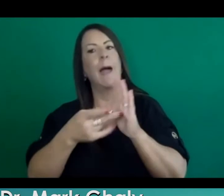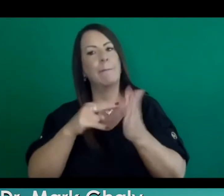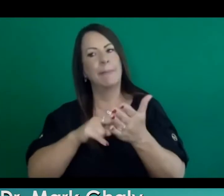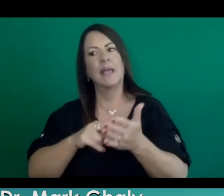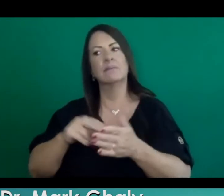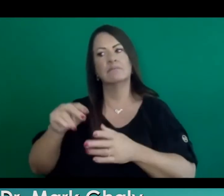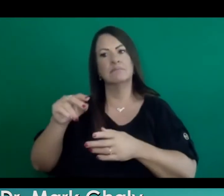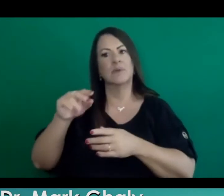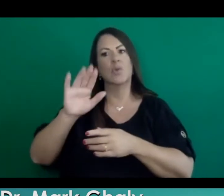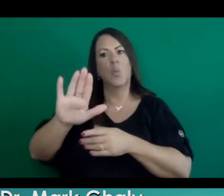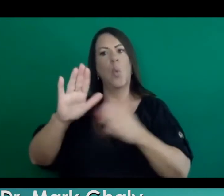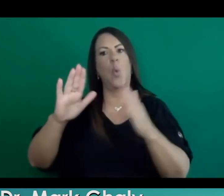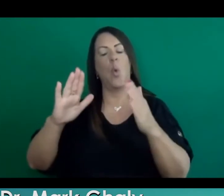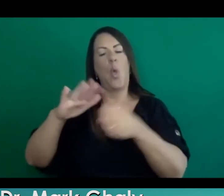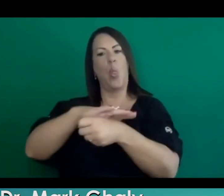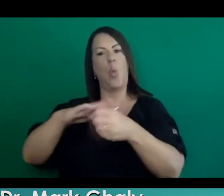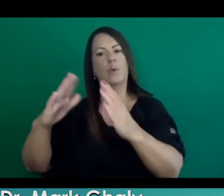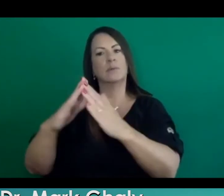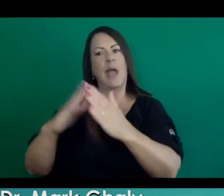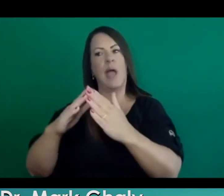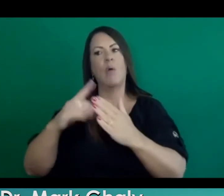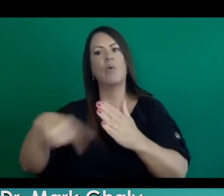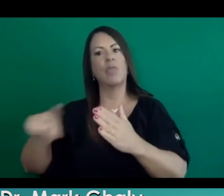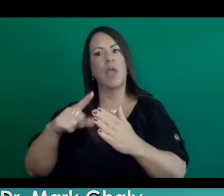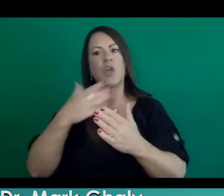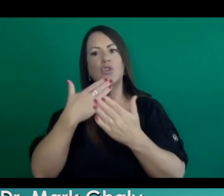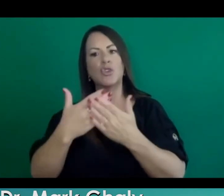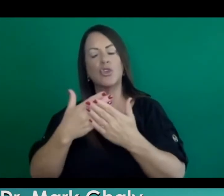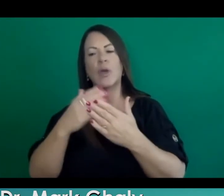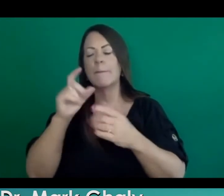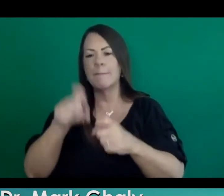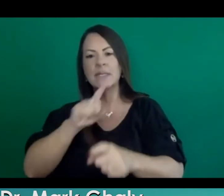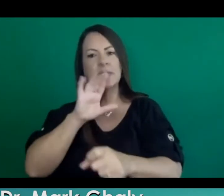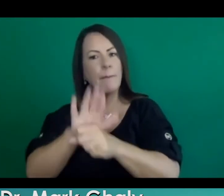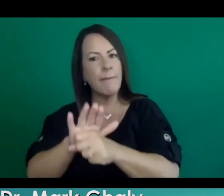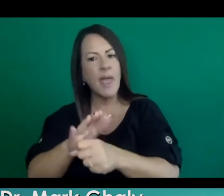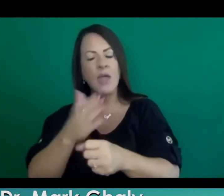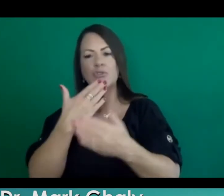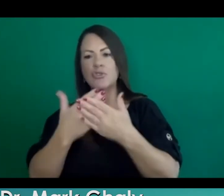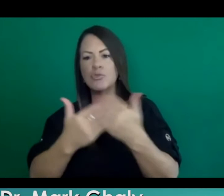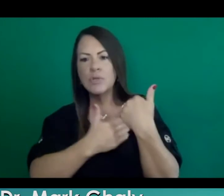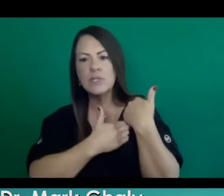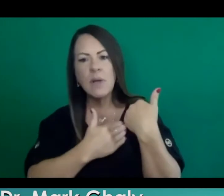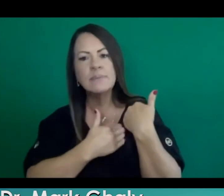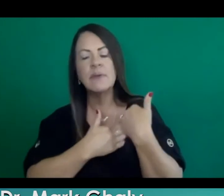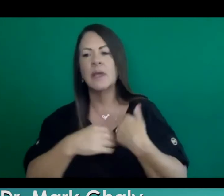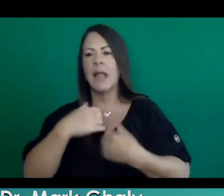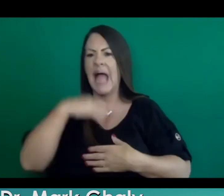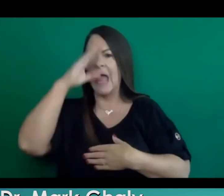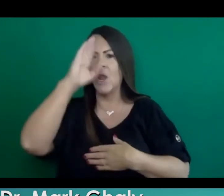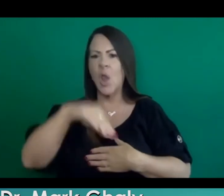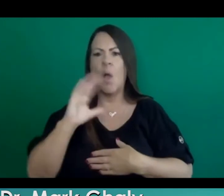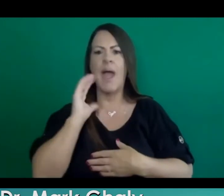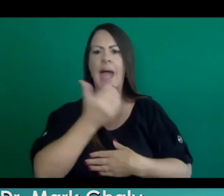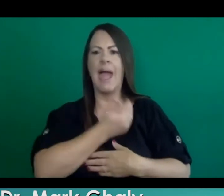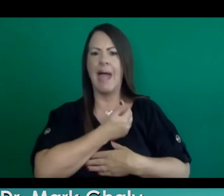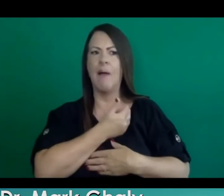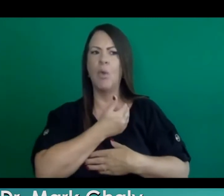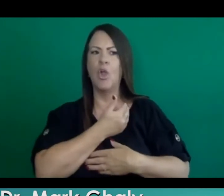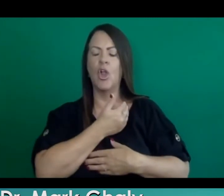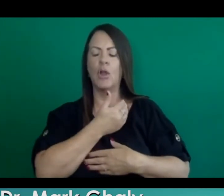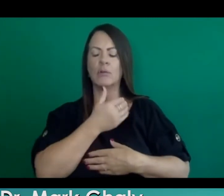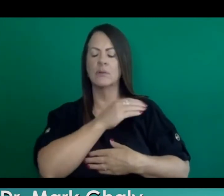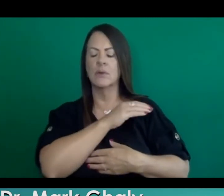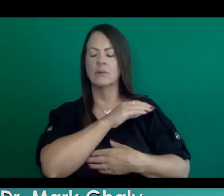the local level. This is really a responsibility, something that I know my public health colleagues take very serious as their responsibility